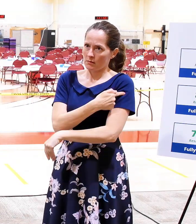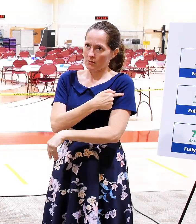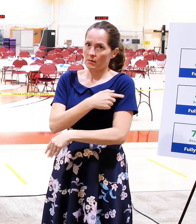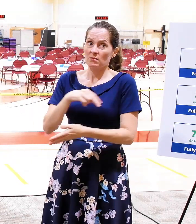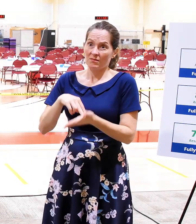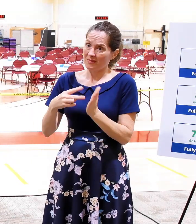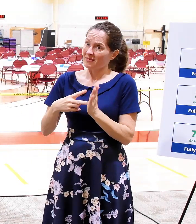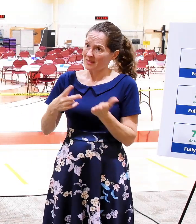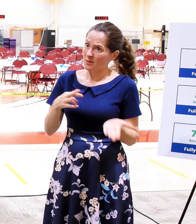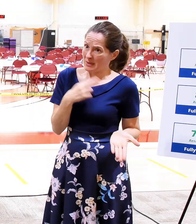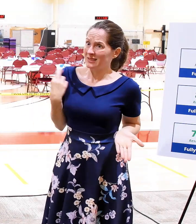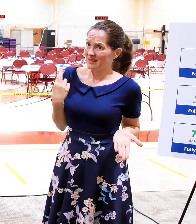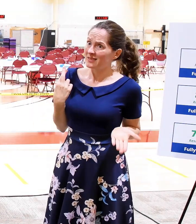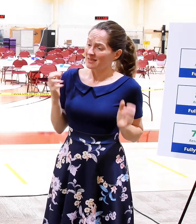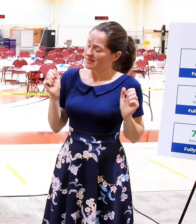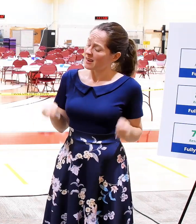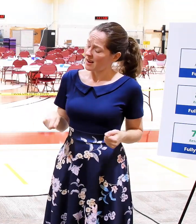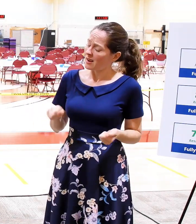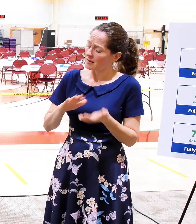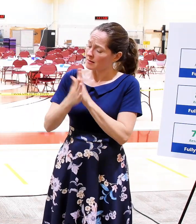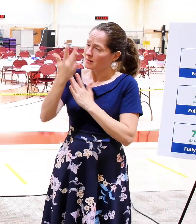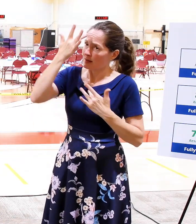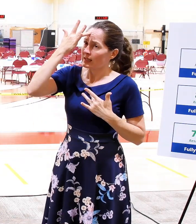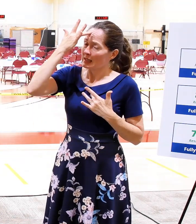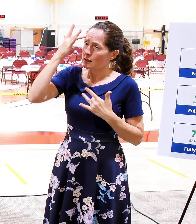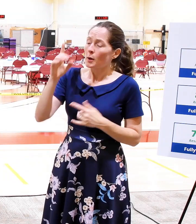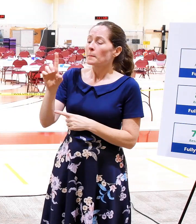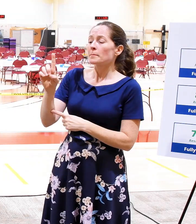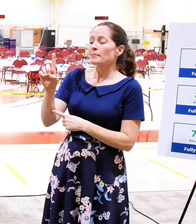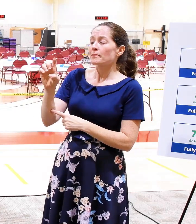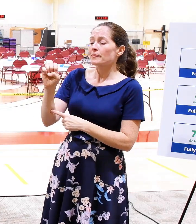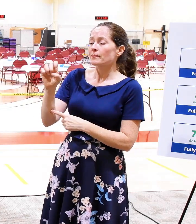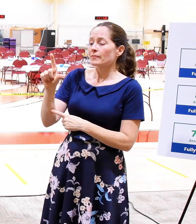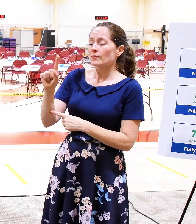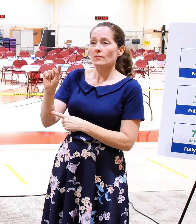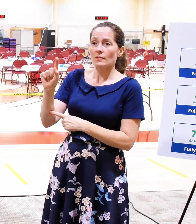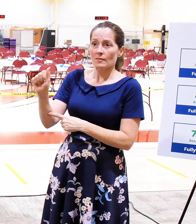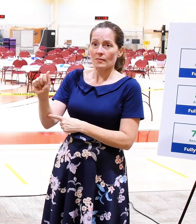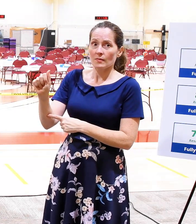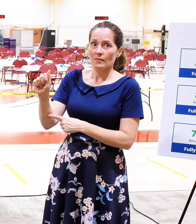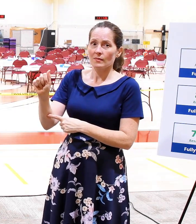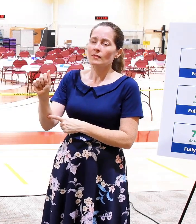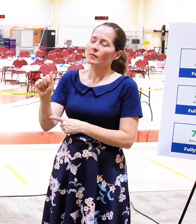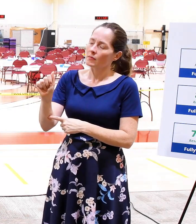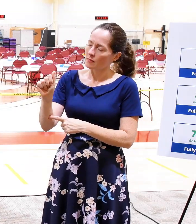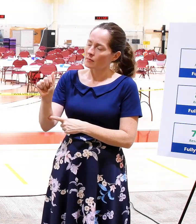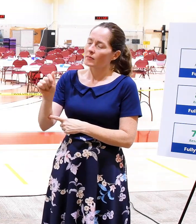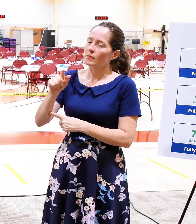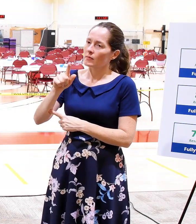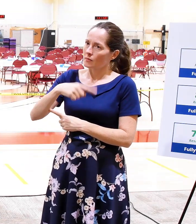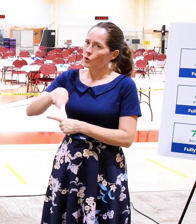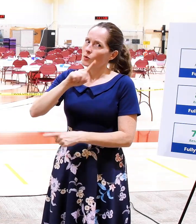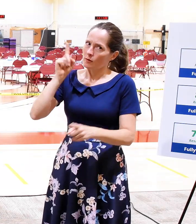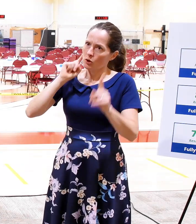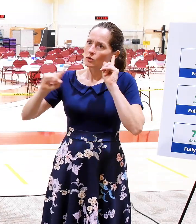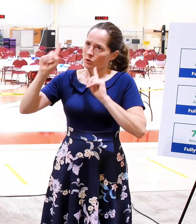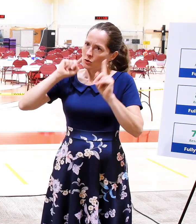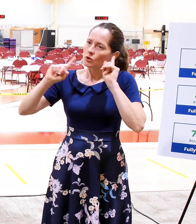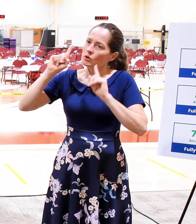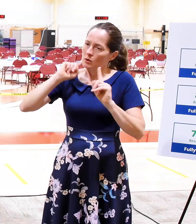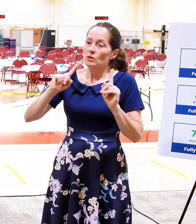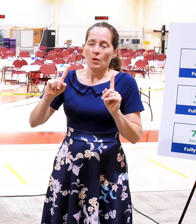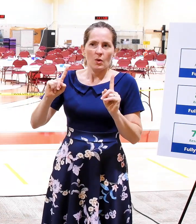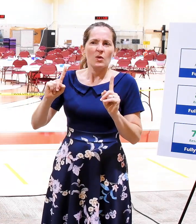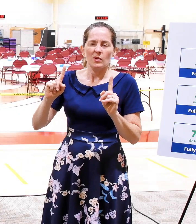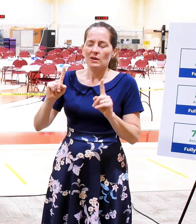to becoming ill. The Delta variant, which we have certainly heard a lot about, is the predominant strain in